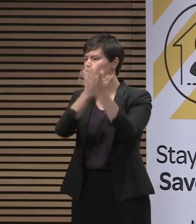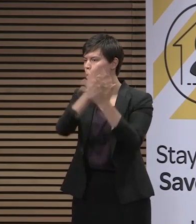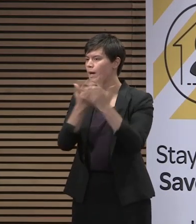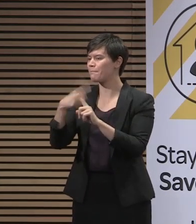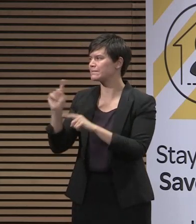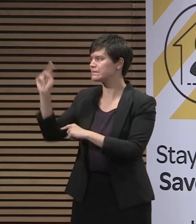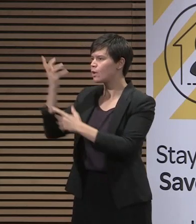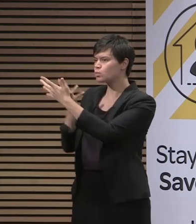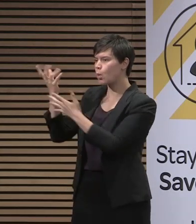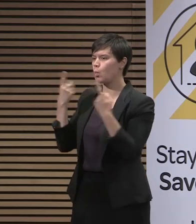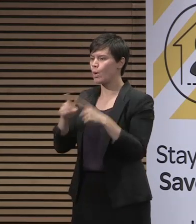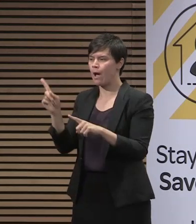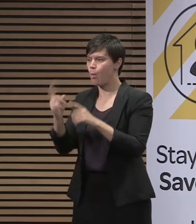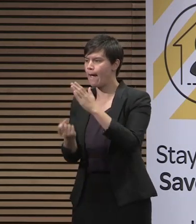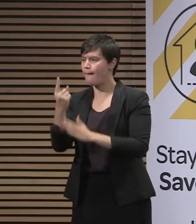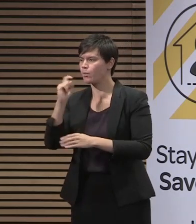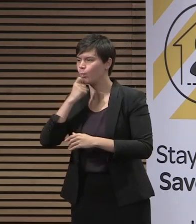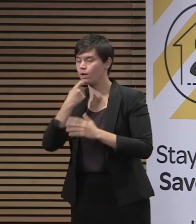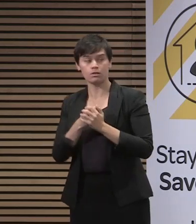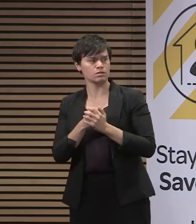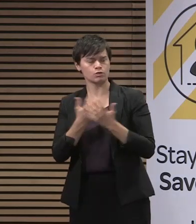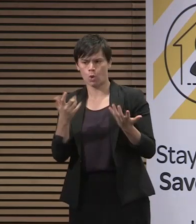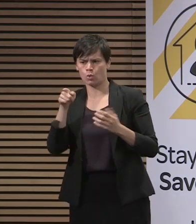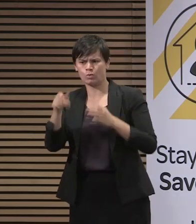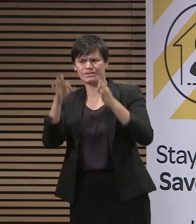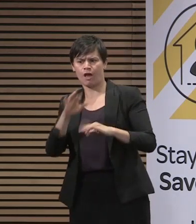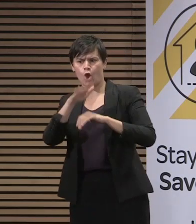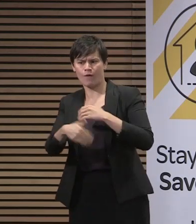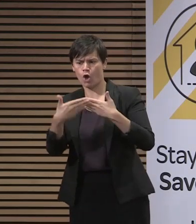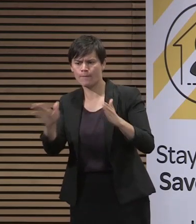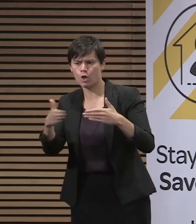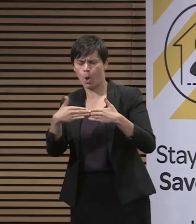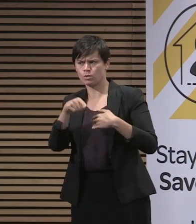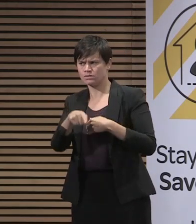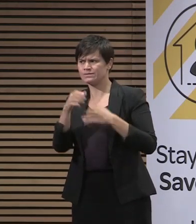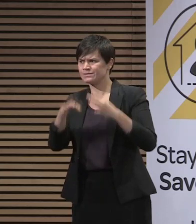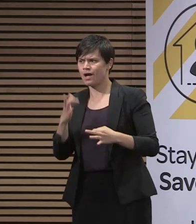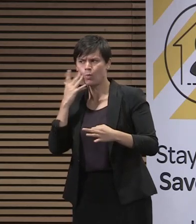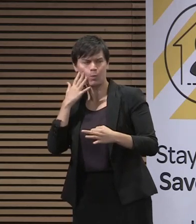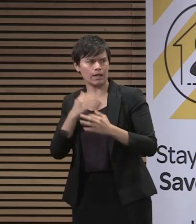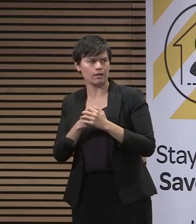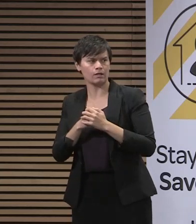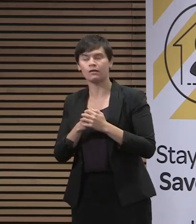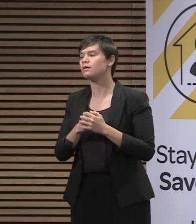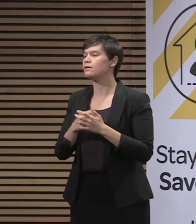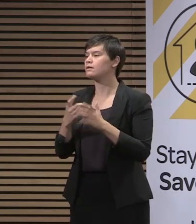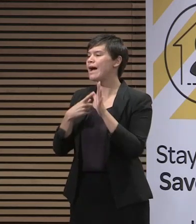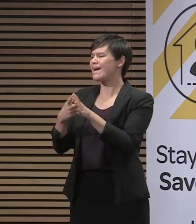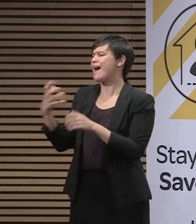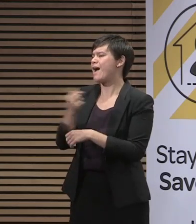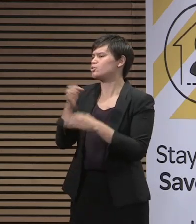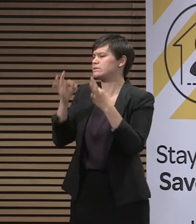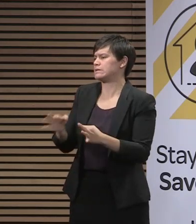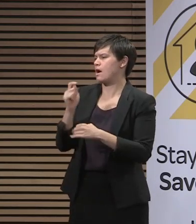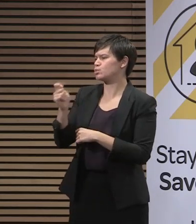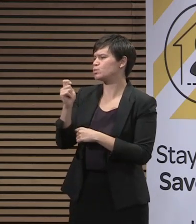Would that be a decision you'd make tomorrow? We would need to make it soon, but I would like to